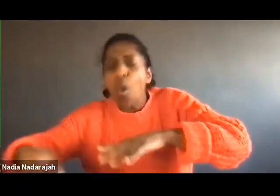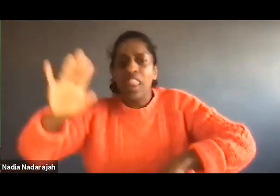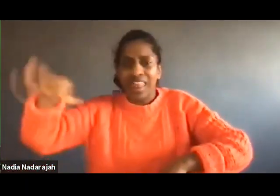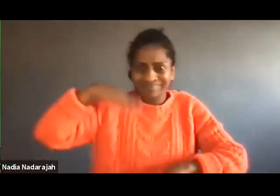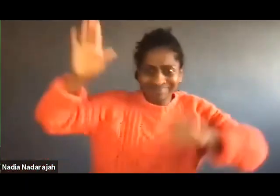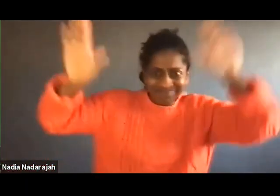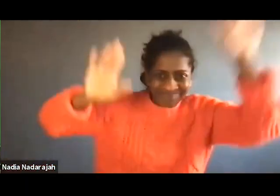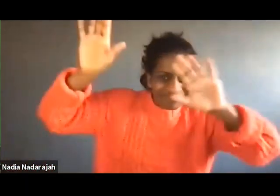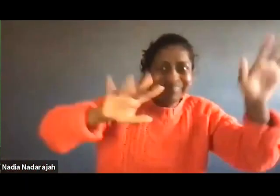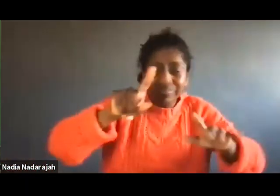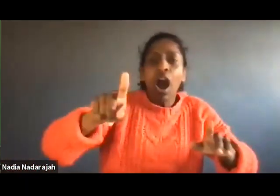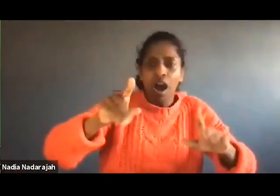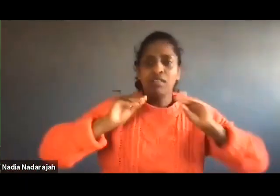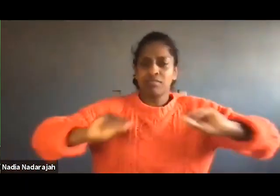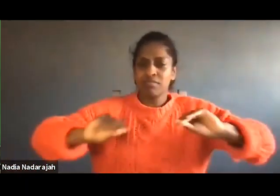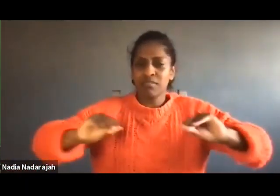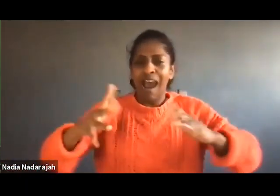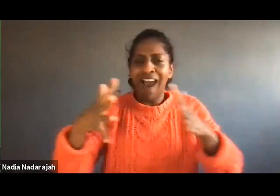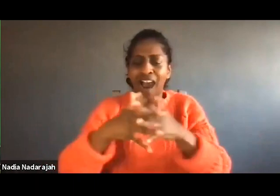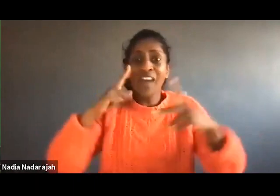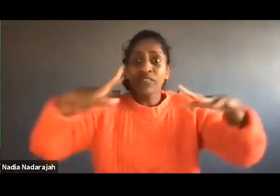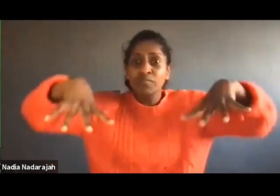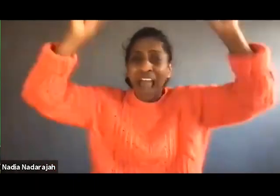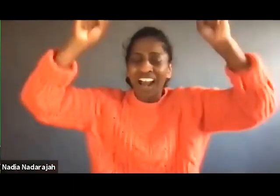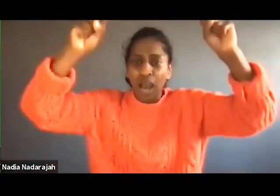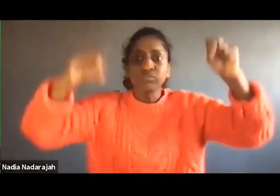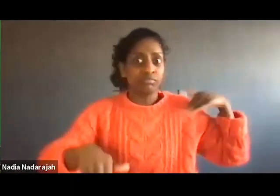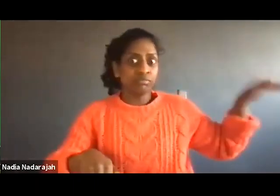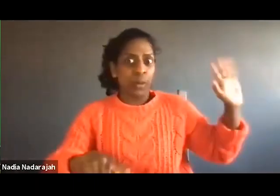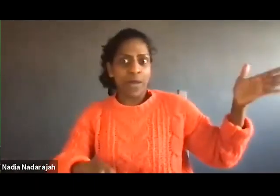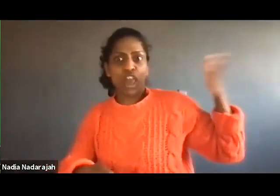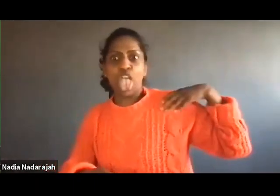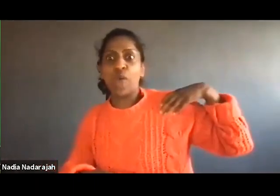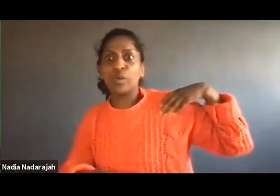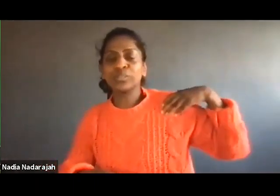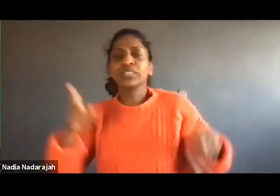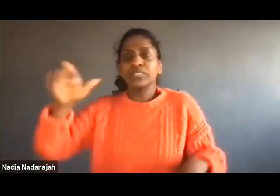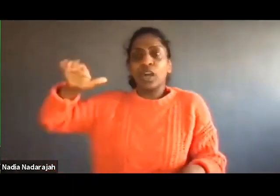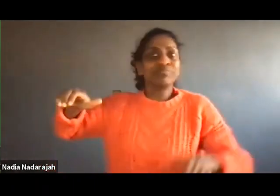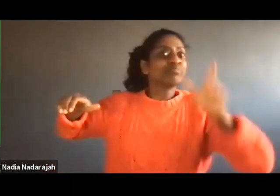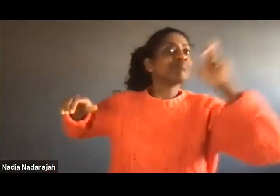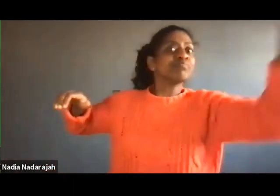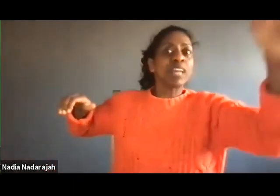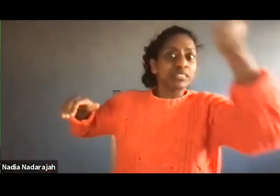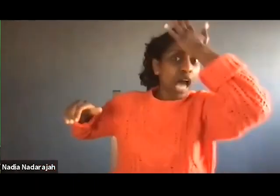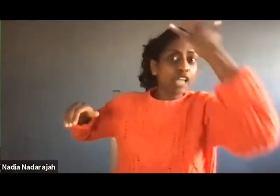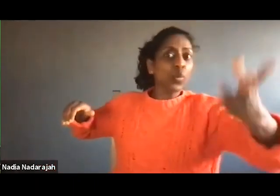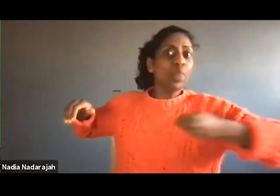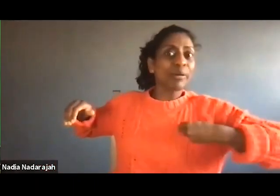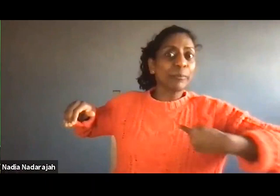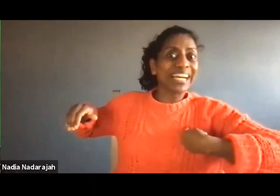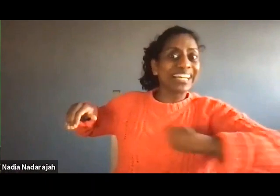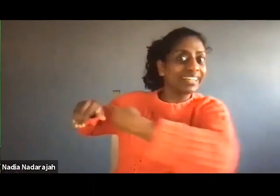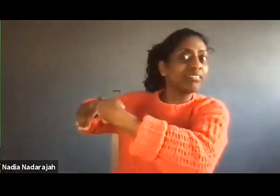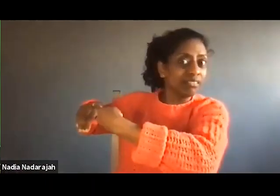out how the alarm systems work, how to get each other's attention. So the deaf awareness in theatre is very, very different to what